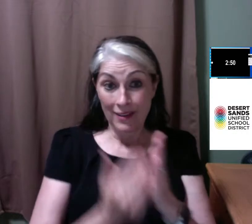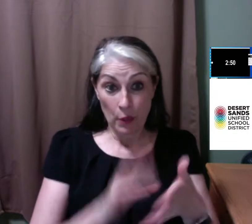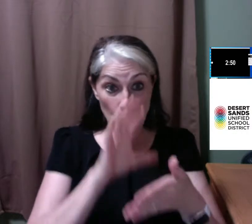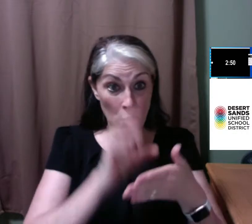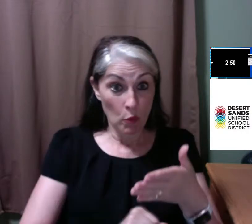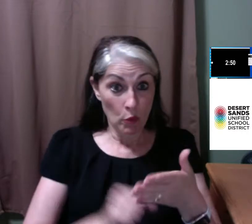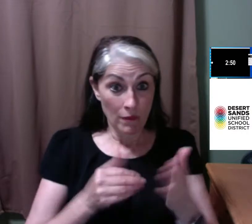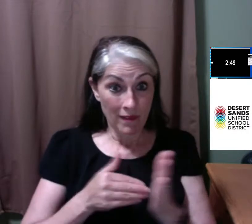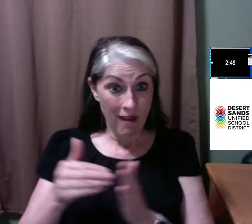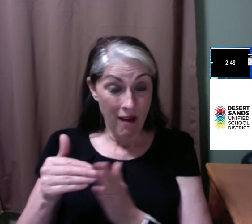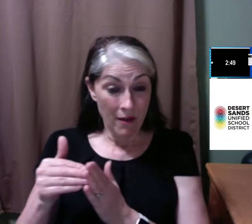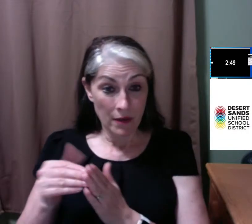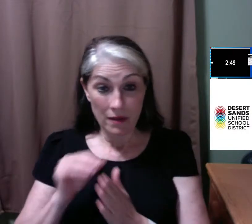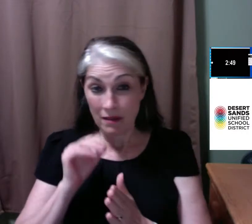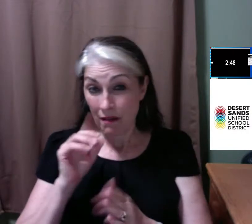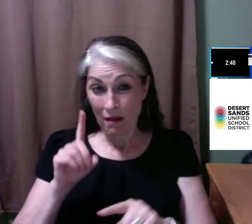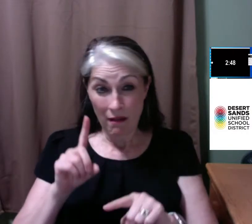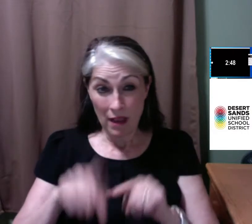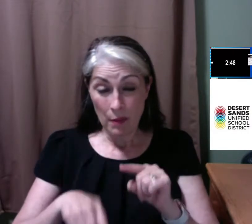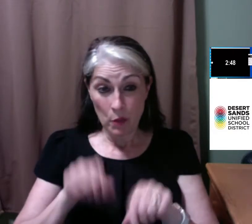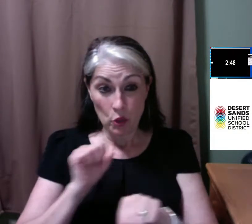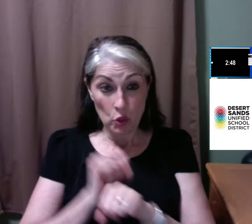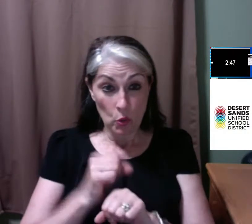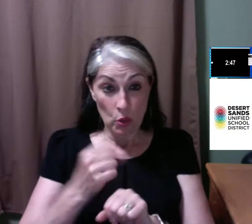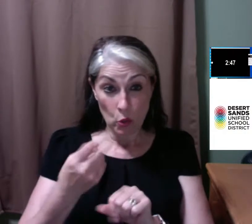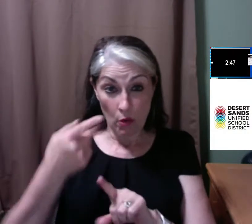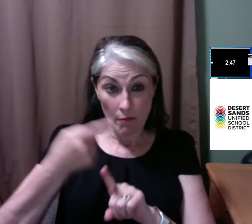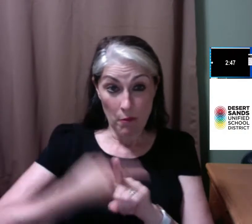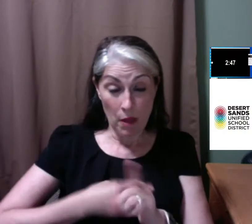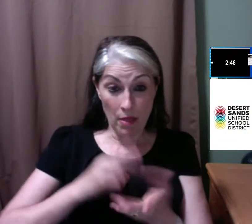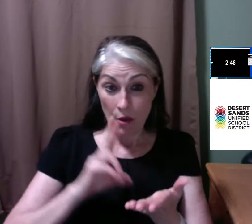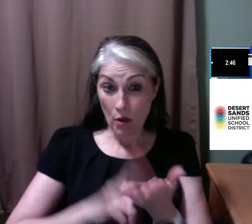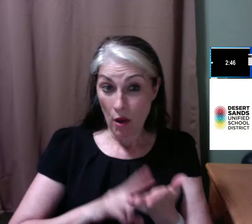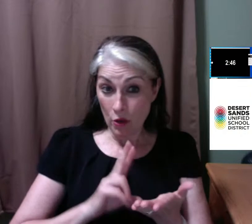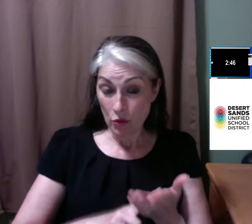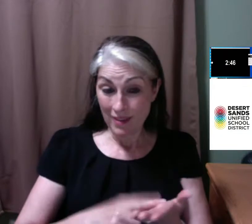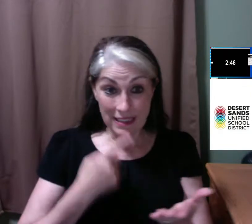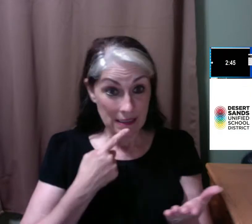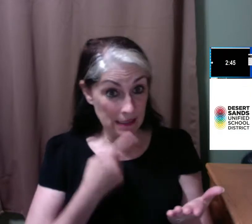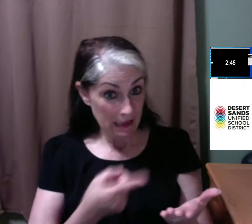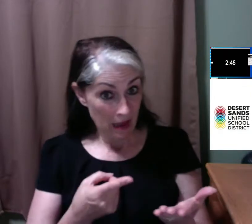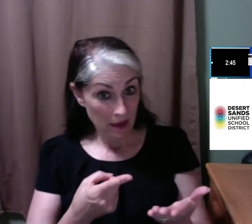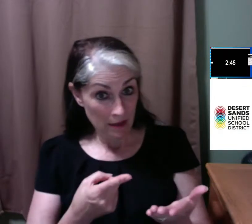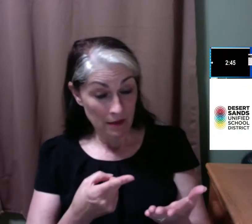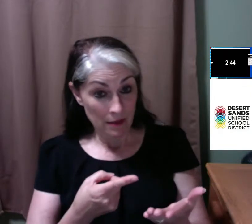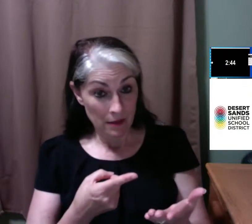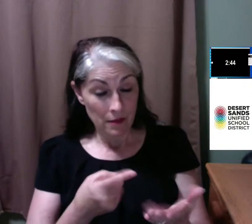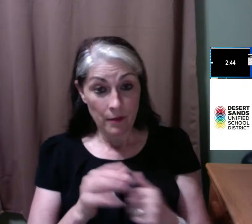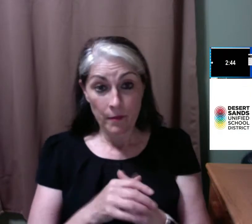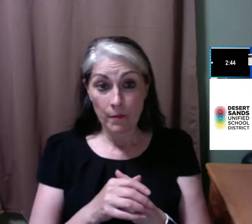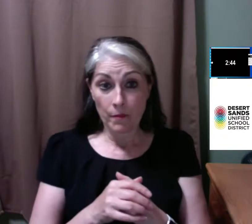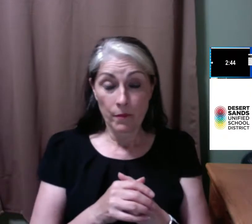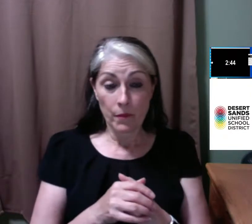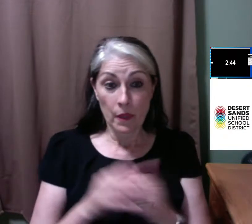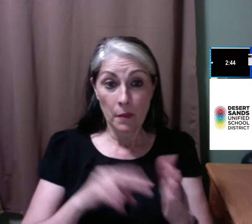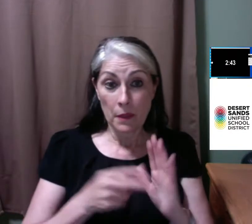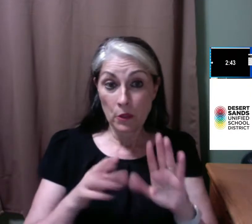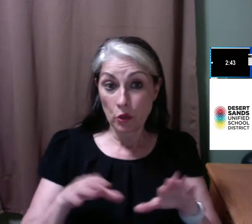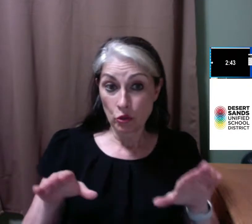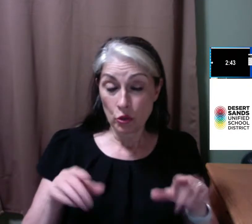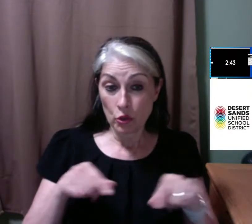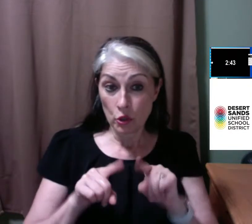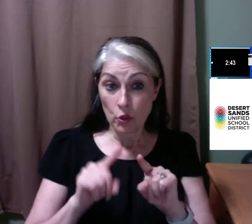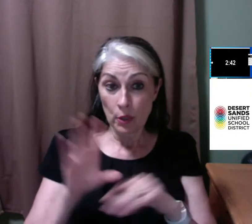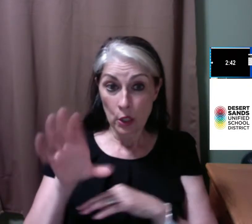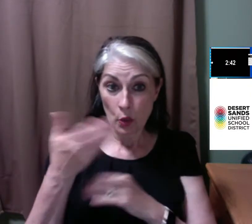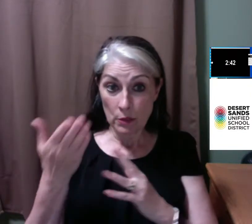occasions. We were unable to work our 12-month contract, which it states in the county contract, which means our children during